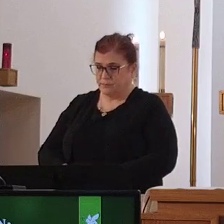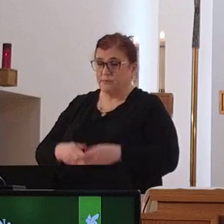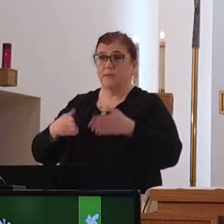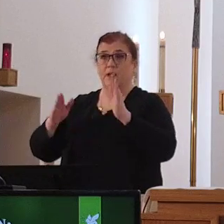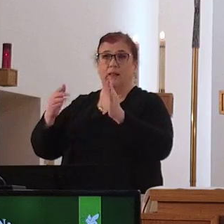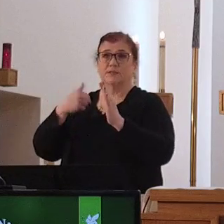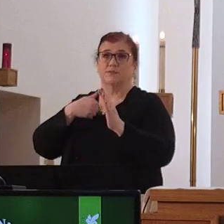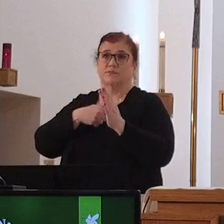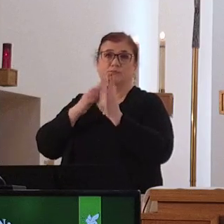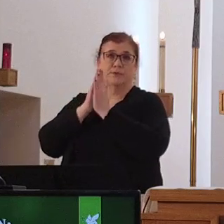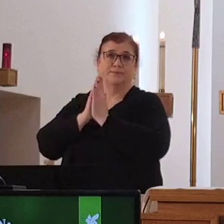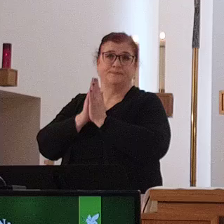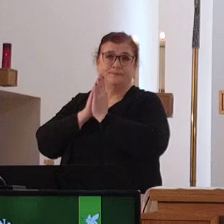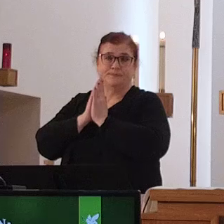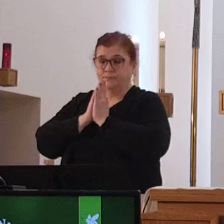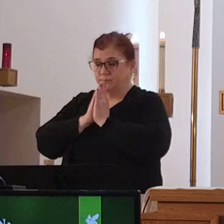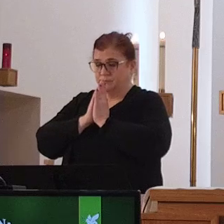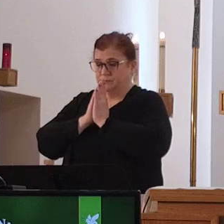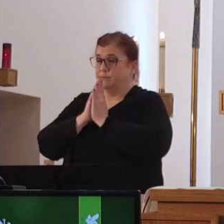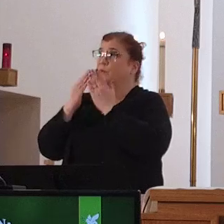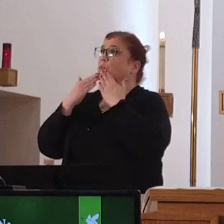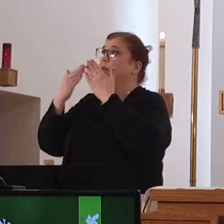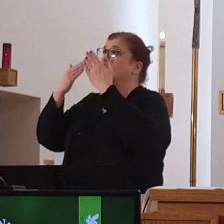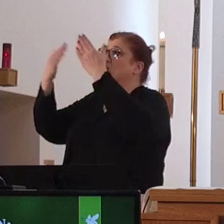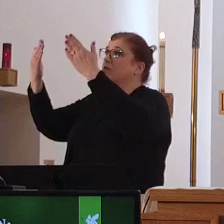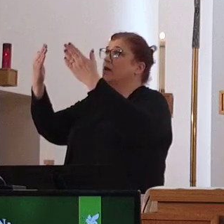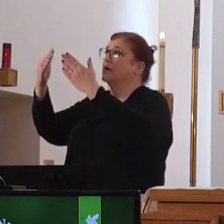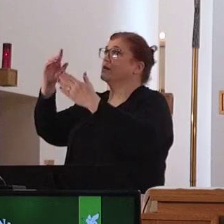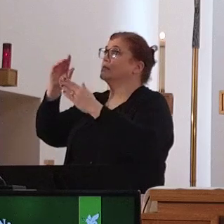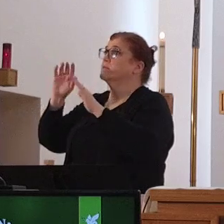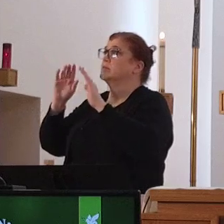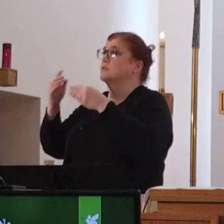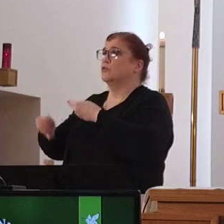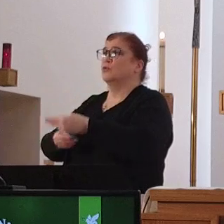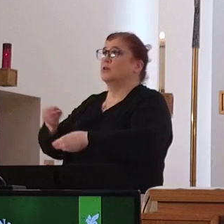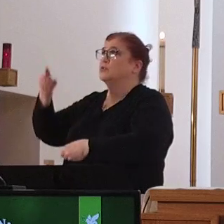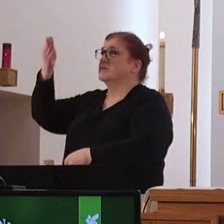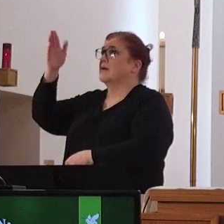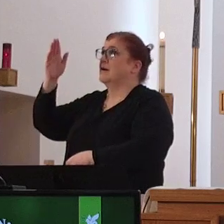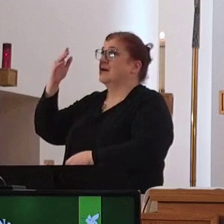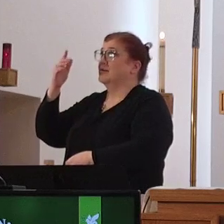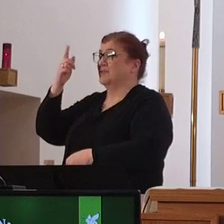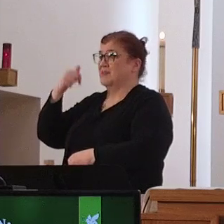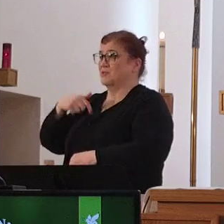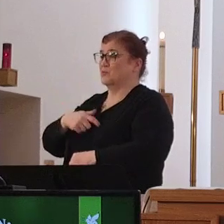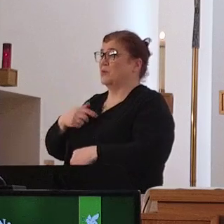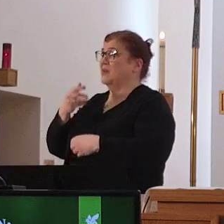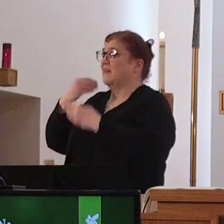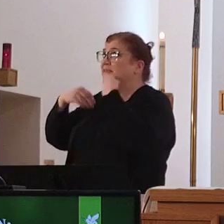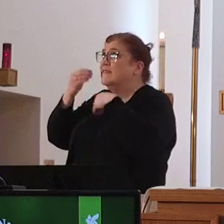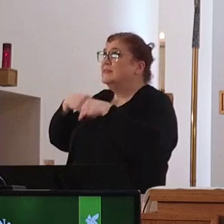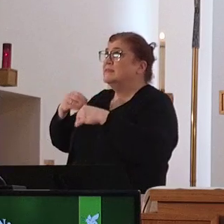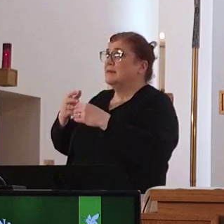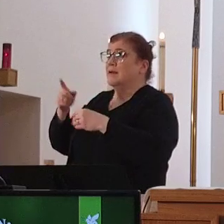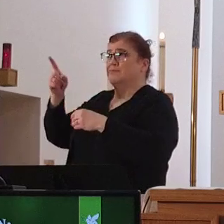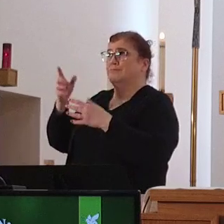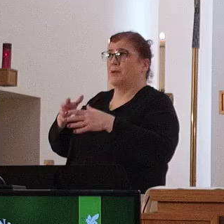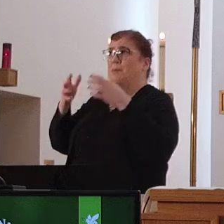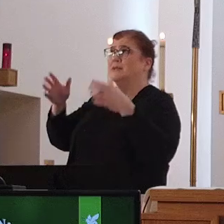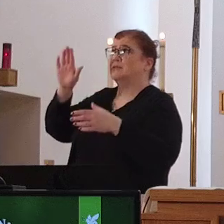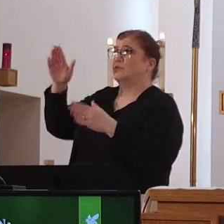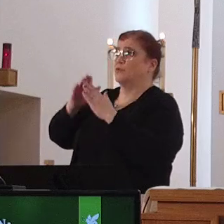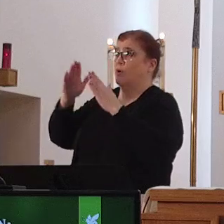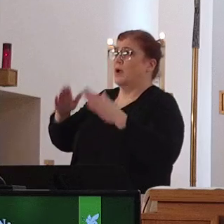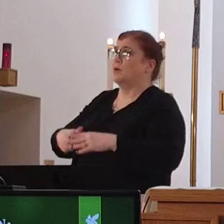Let us pray. We give you thanks, gracious God, for we have feasted on the abundance of your